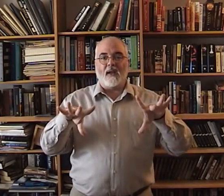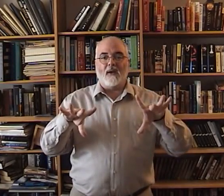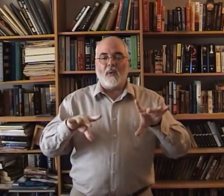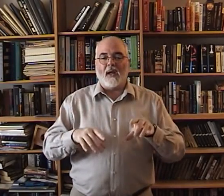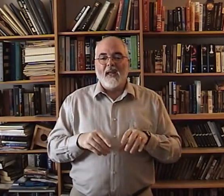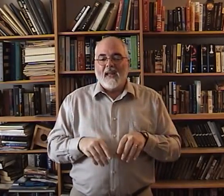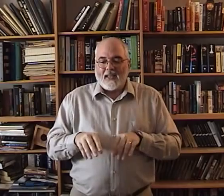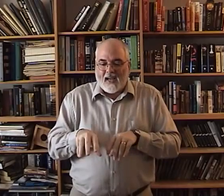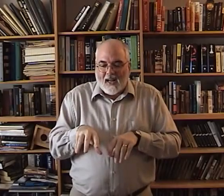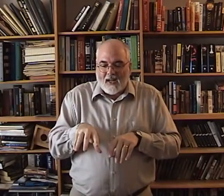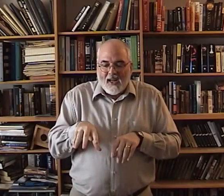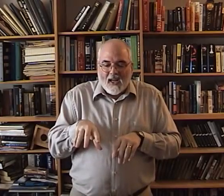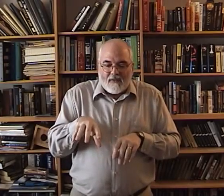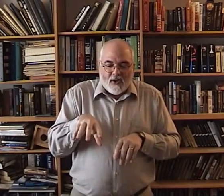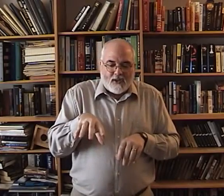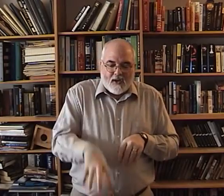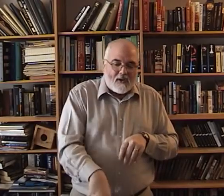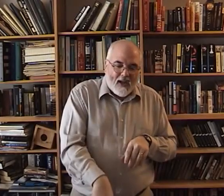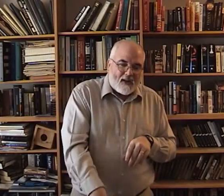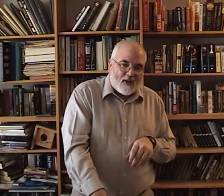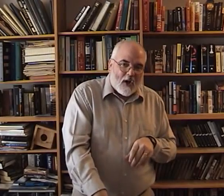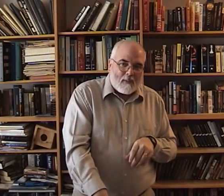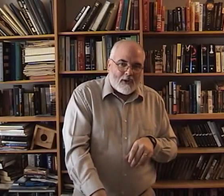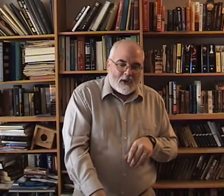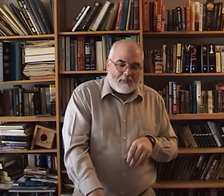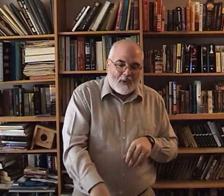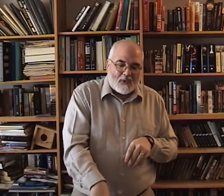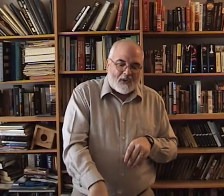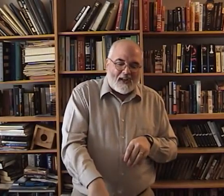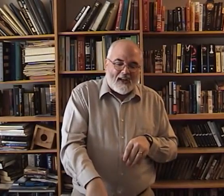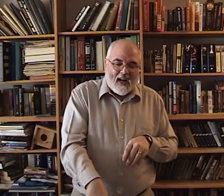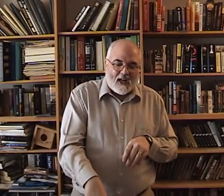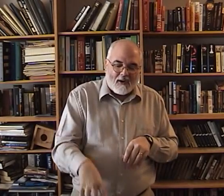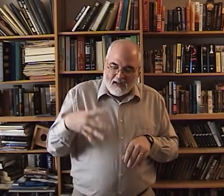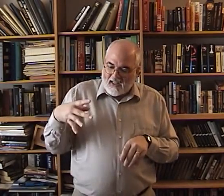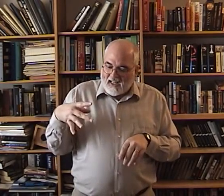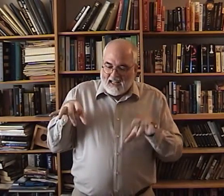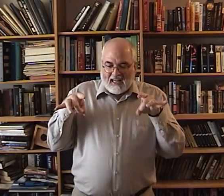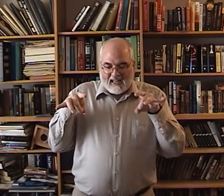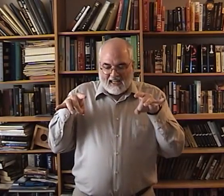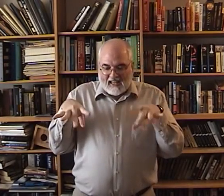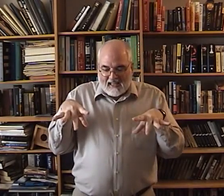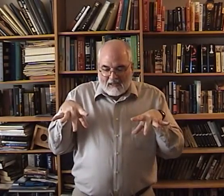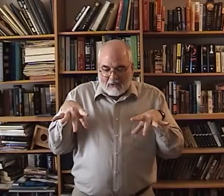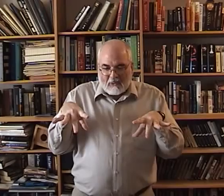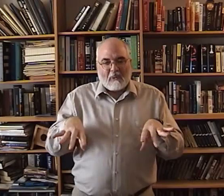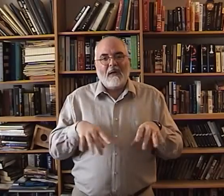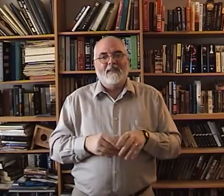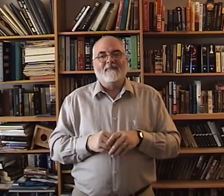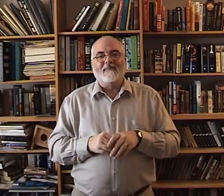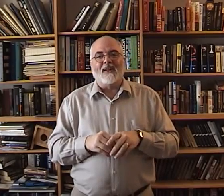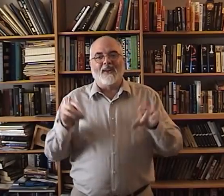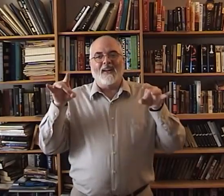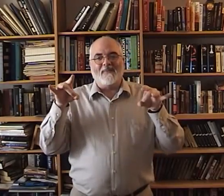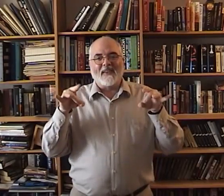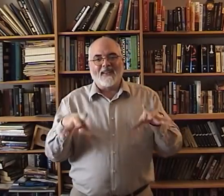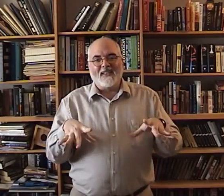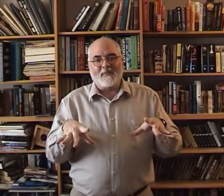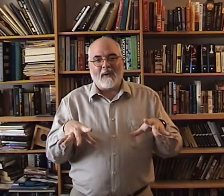it away. It's kind of like if you stuck your hand in the garbage disposal, cleaned it out, and you went, ew. All right?